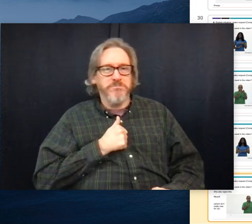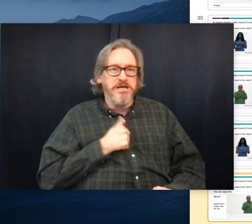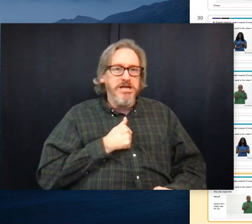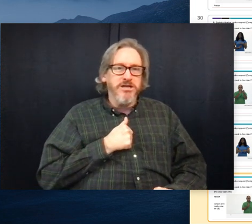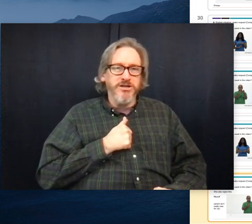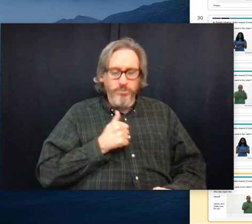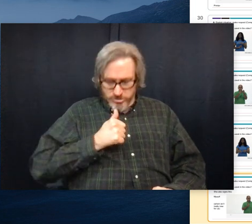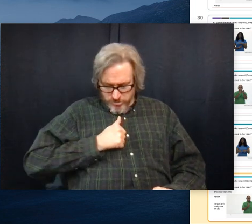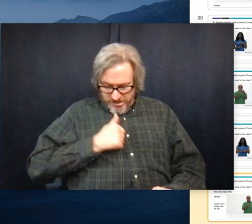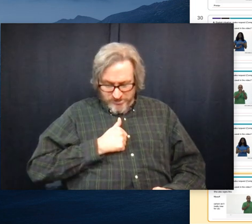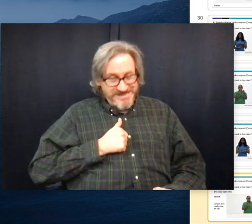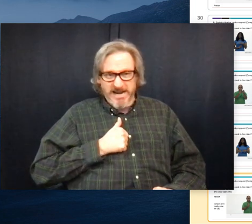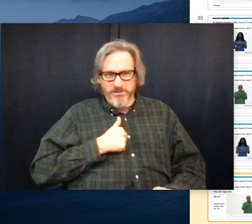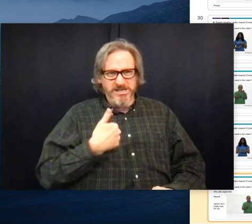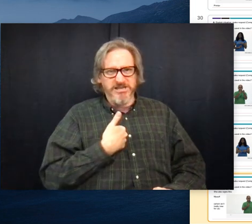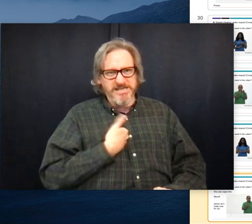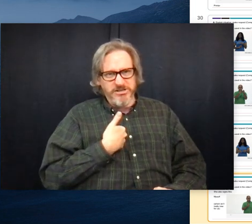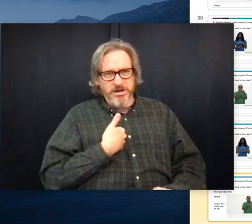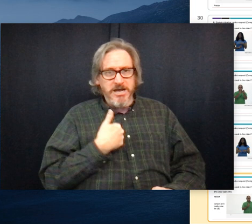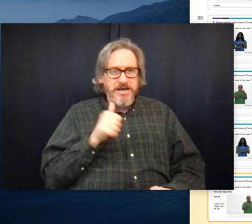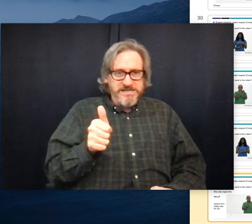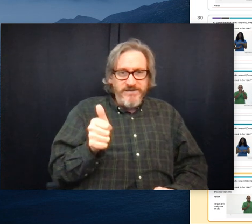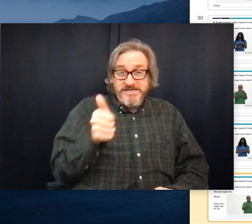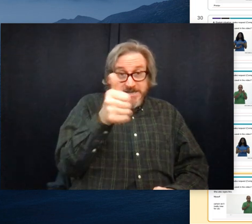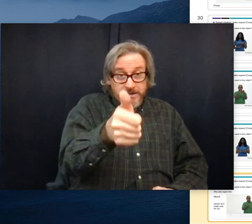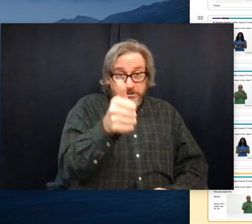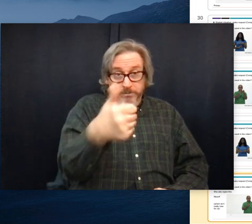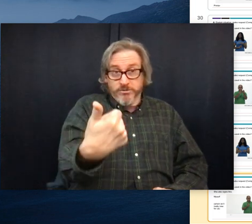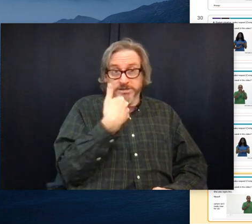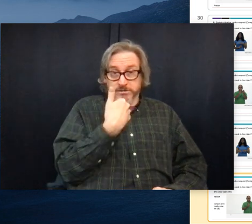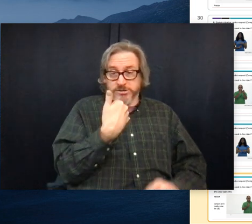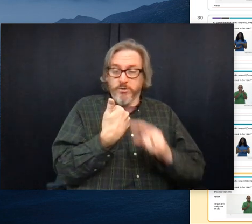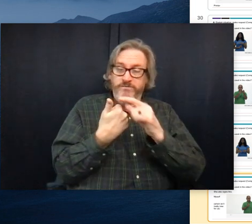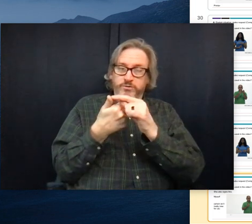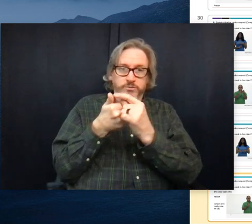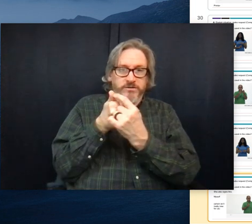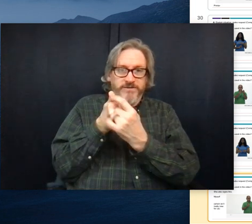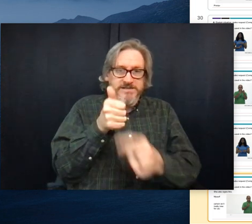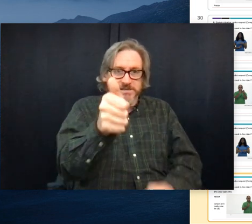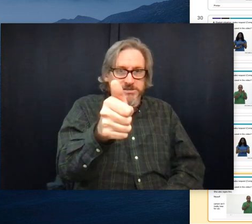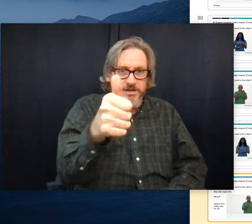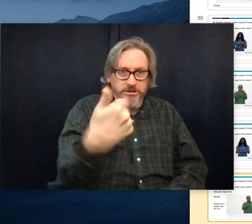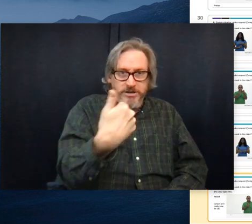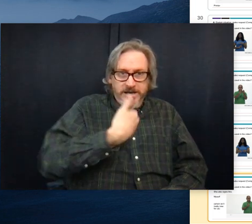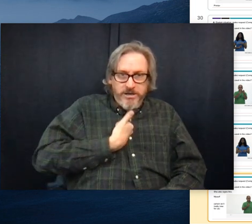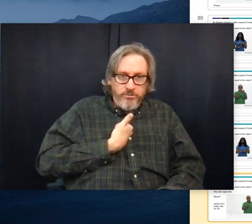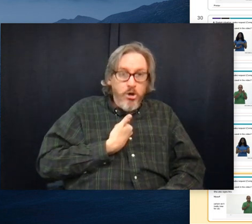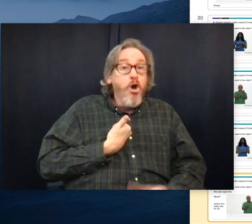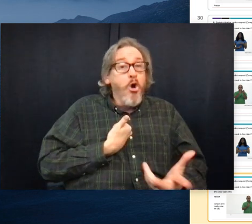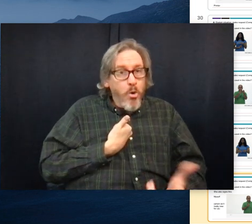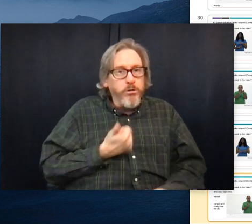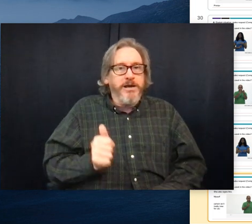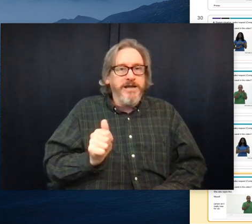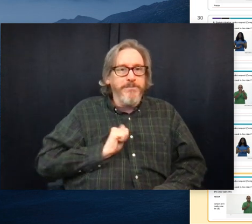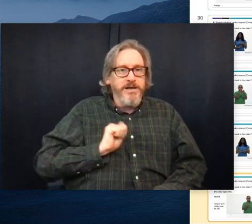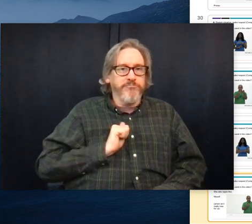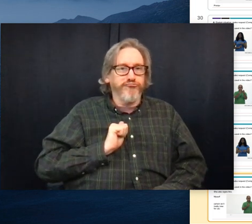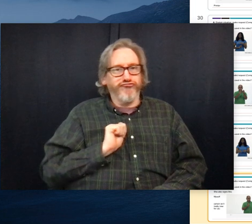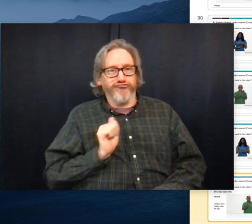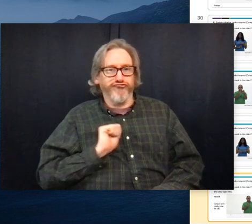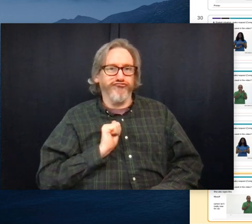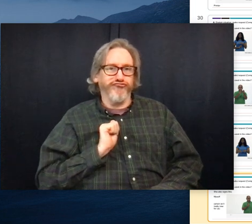Instagram people were taking selfies and they were like, peace on forehead. And in ASL, that means stupid. And deaf people